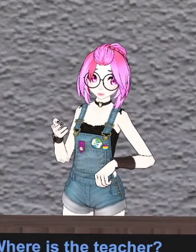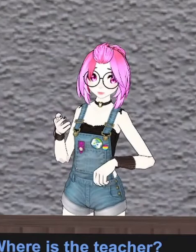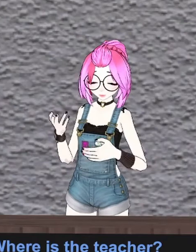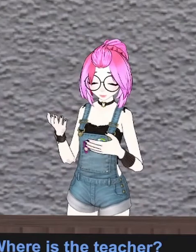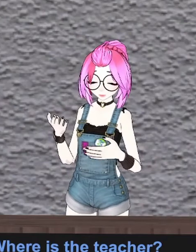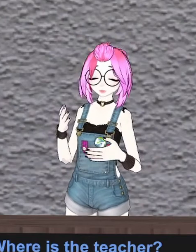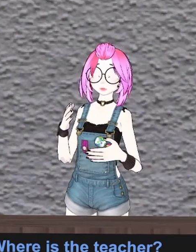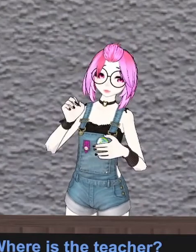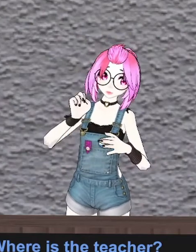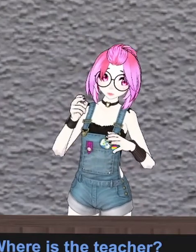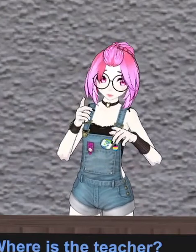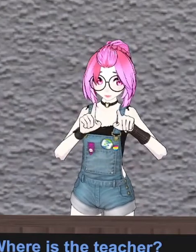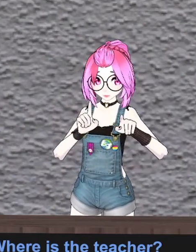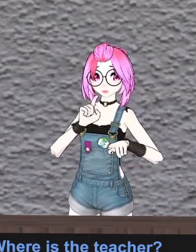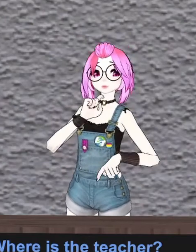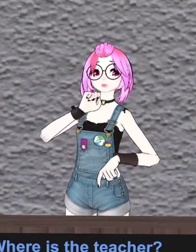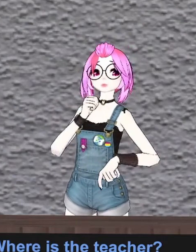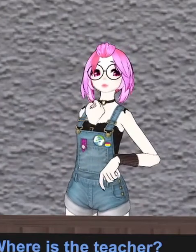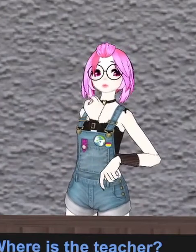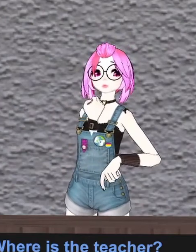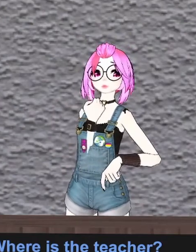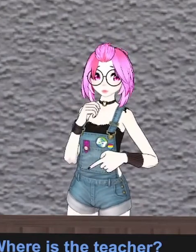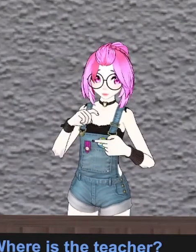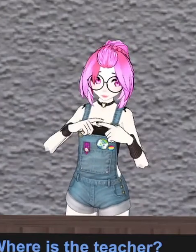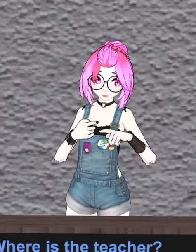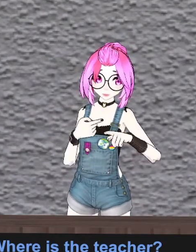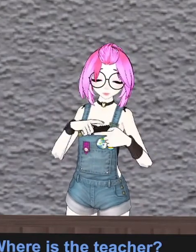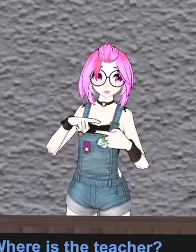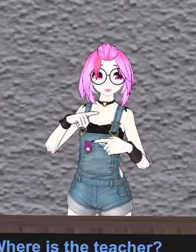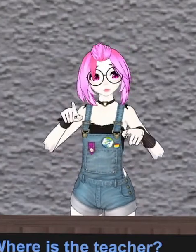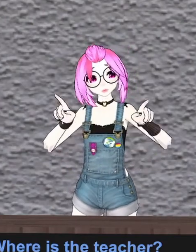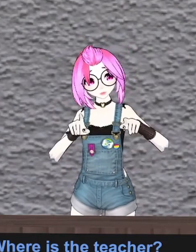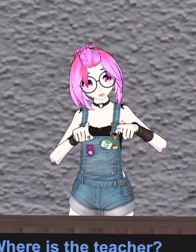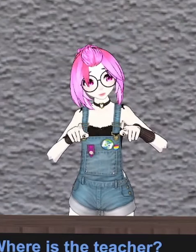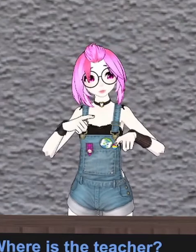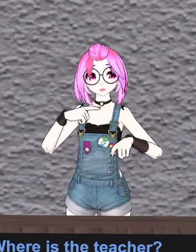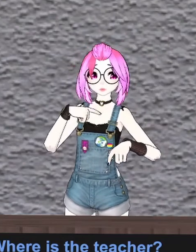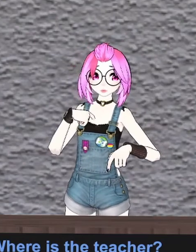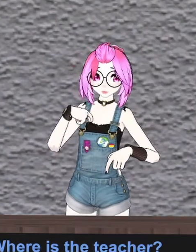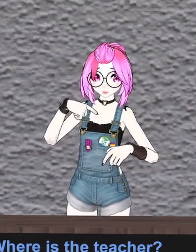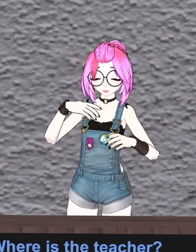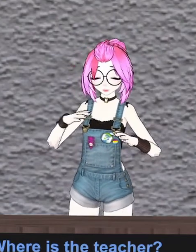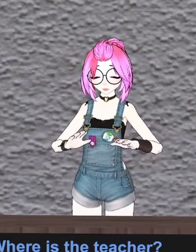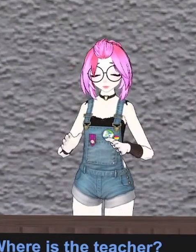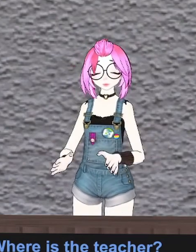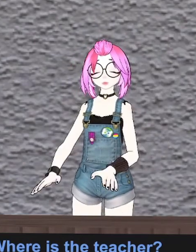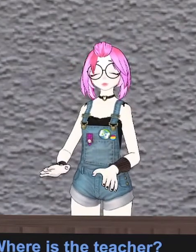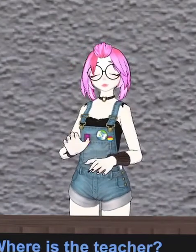selectively mute friends, and they like, because I'm a desktop user, I can't sign, and